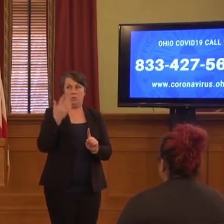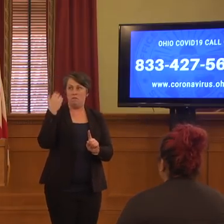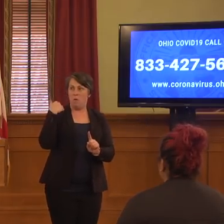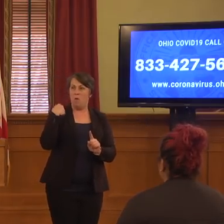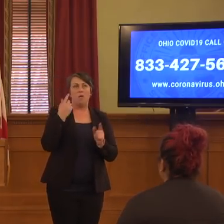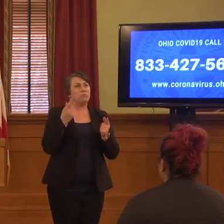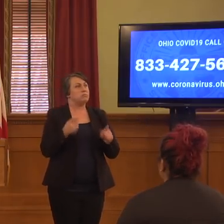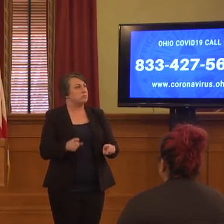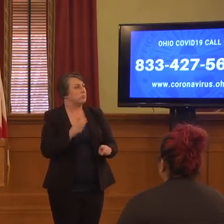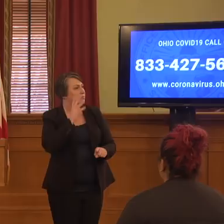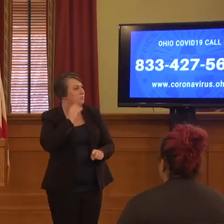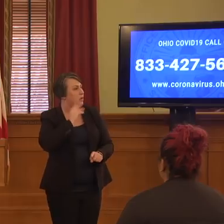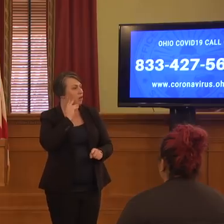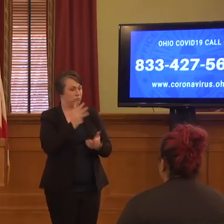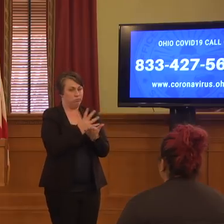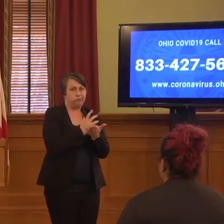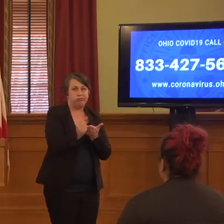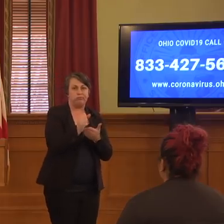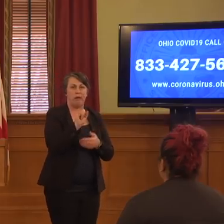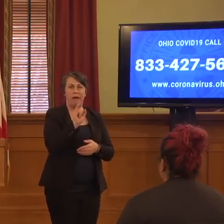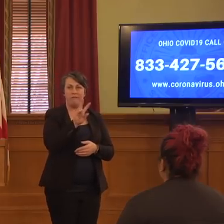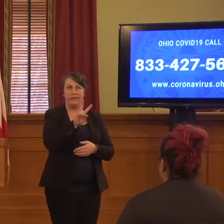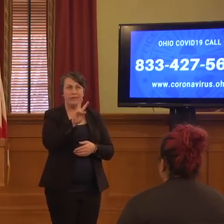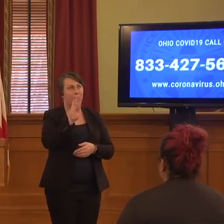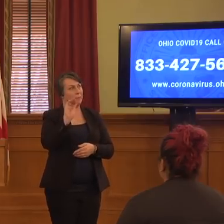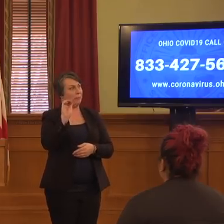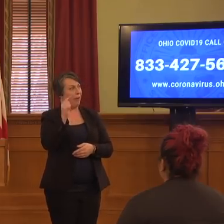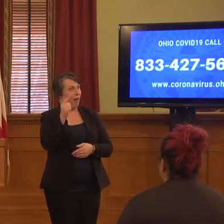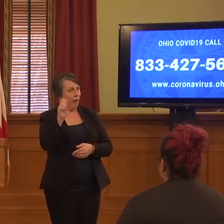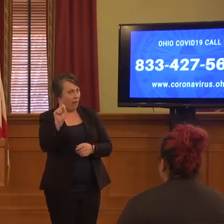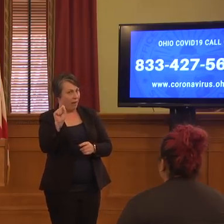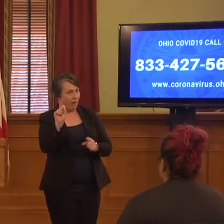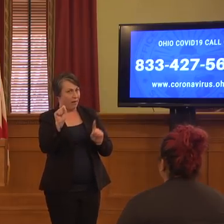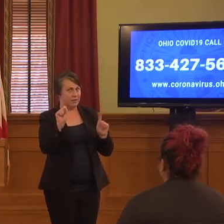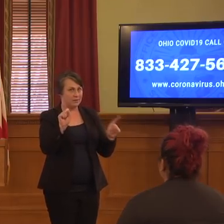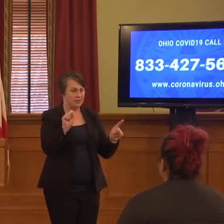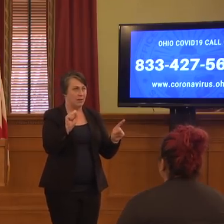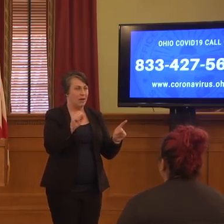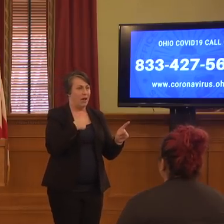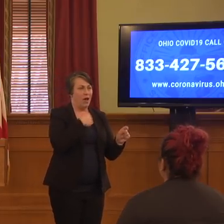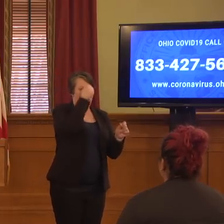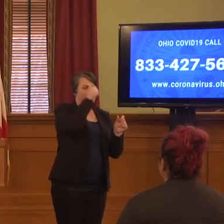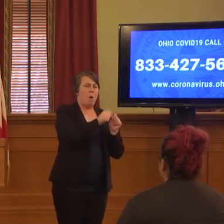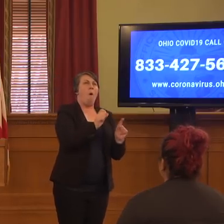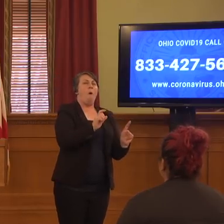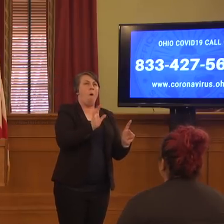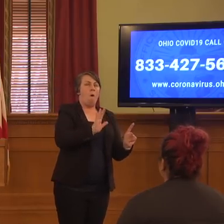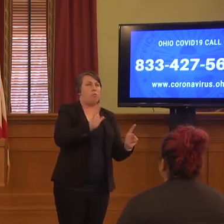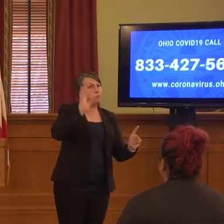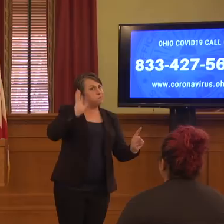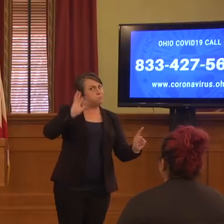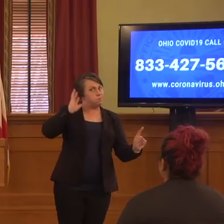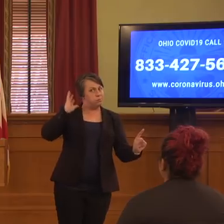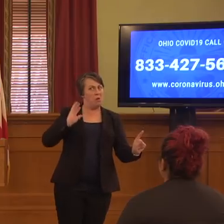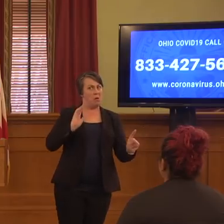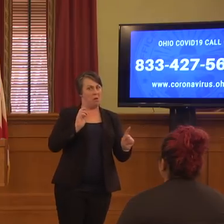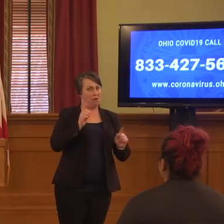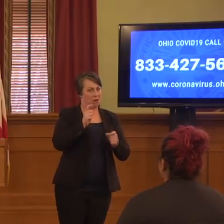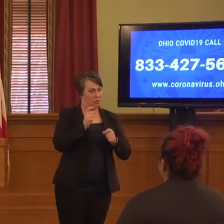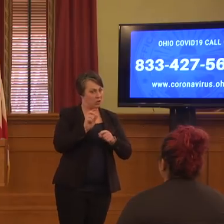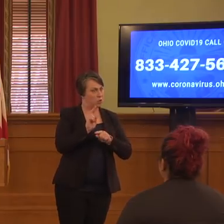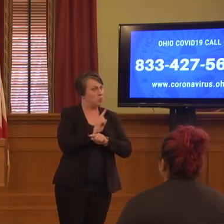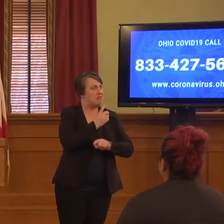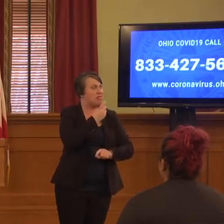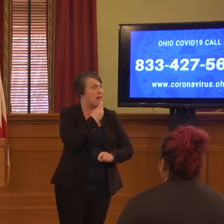in because of a production problem, and they remember, oh, we used to use glass for that. I mean, there are solutions, and very similarly, CMS is